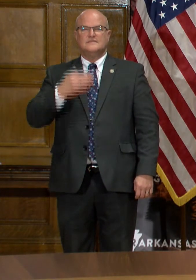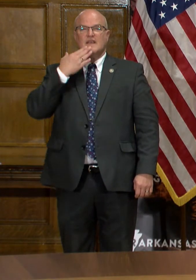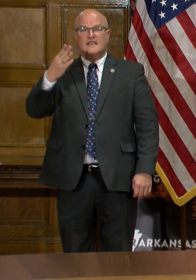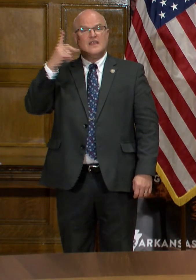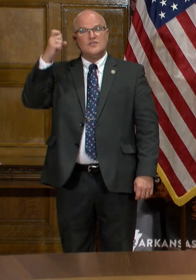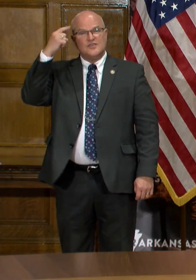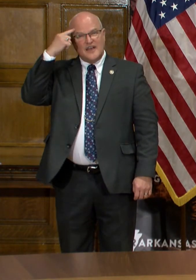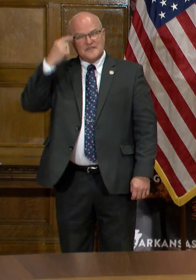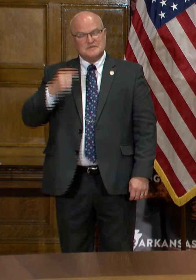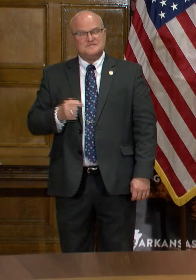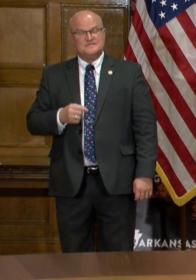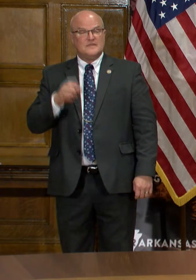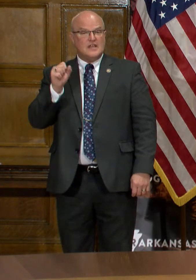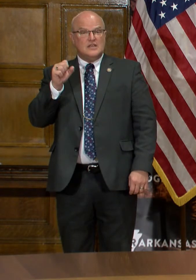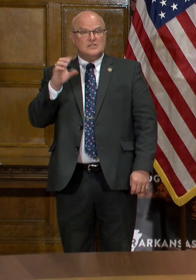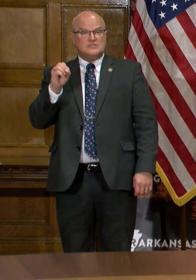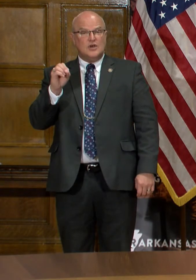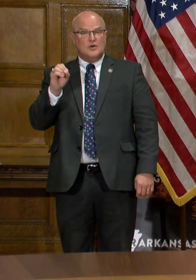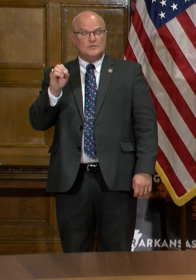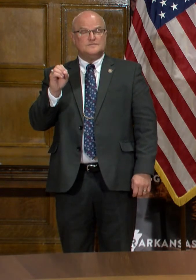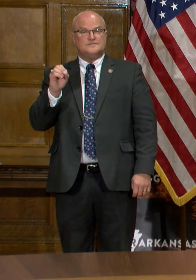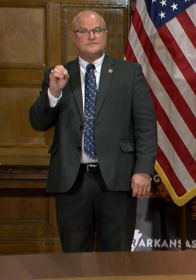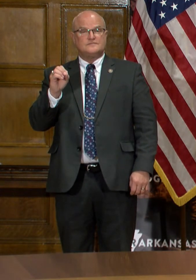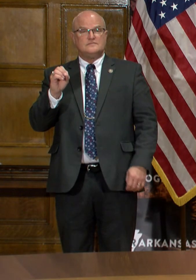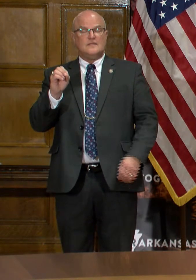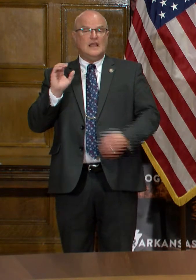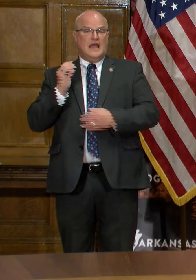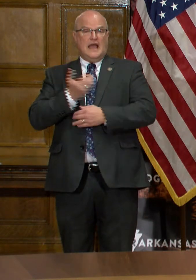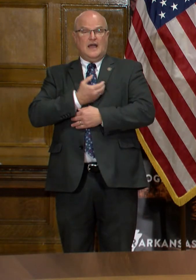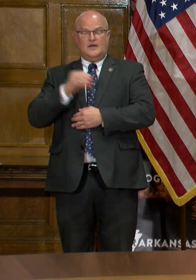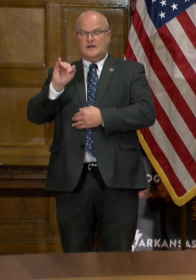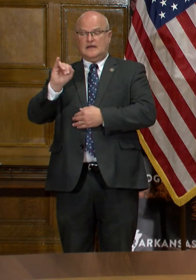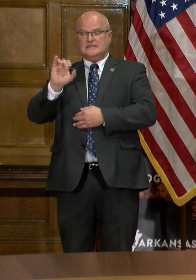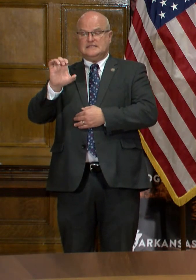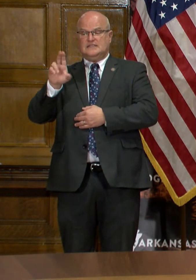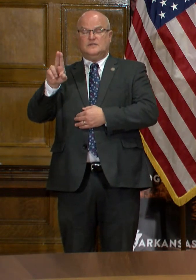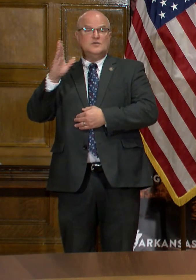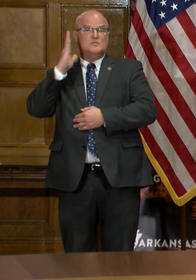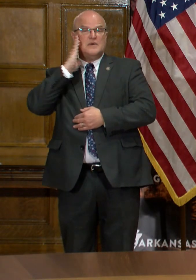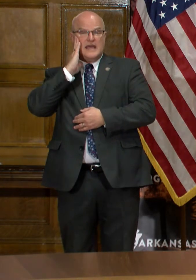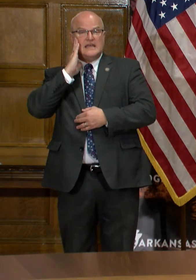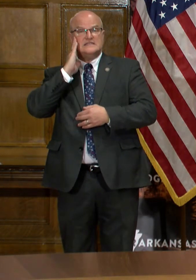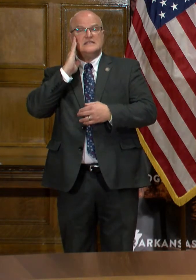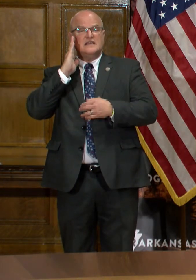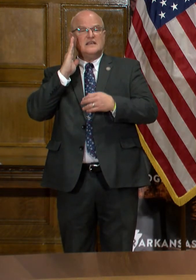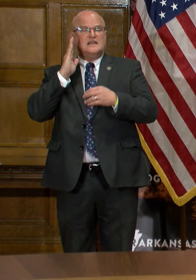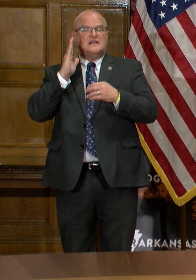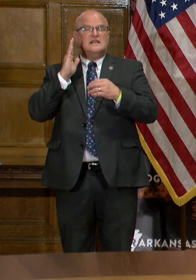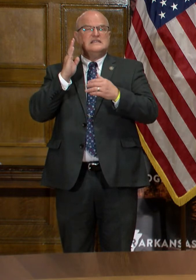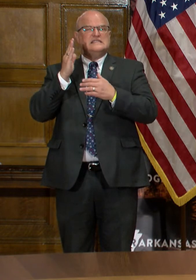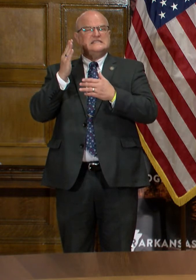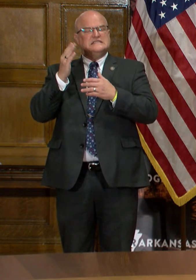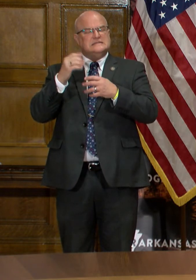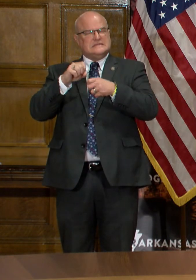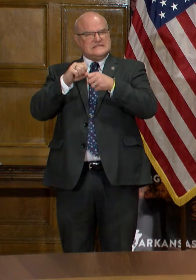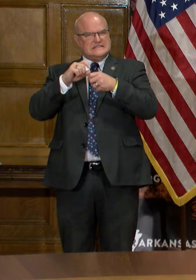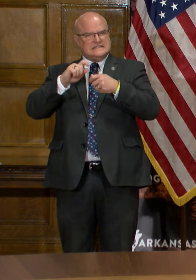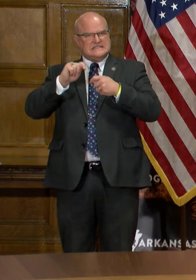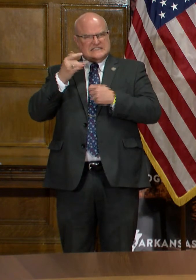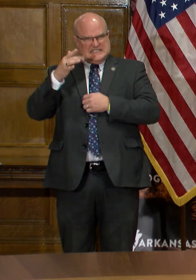Thank you, Governor. So, like the Governor said, our ICU bed situation is somewhat